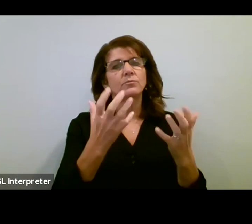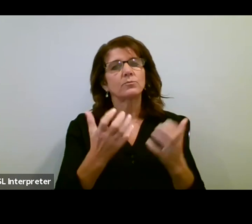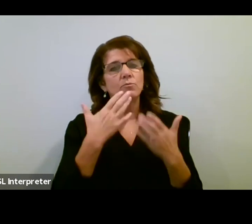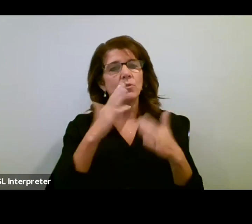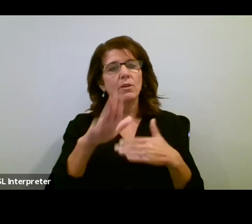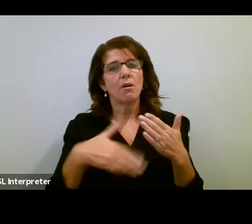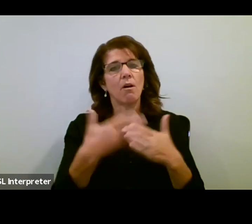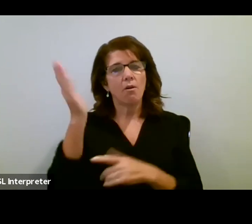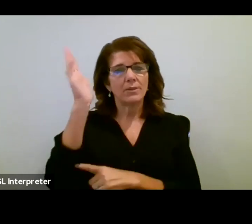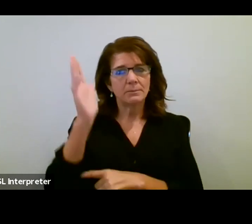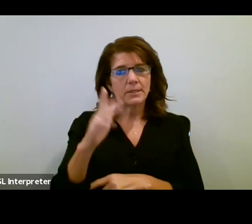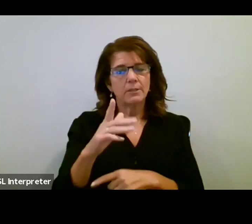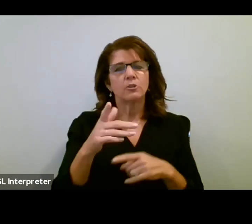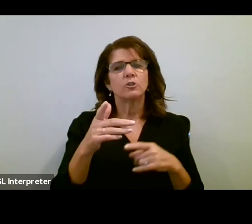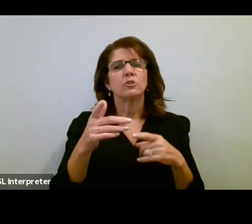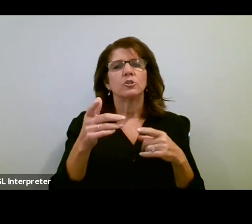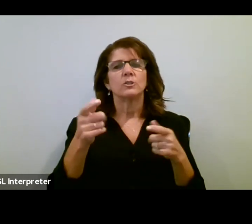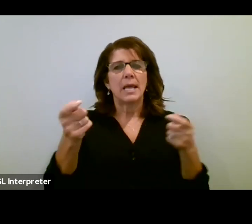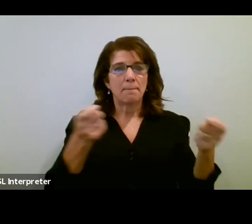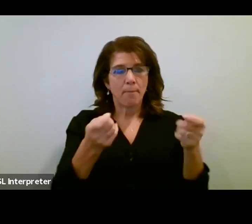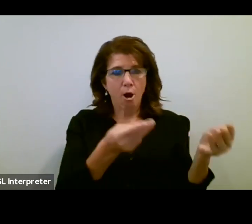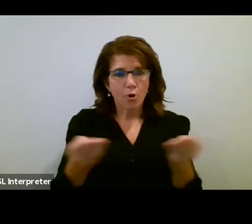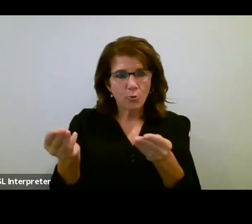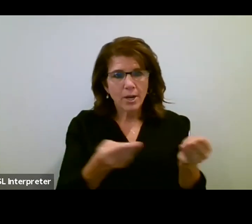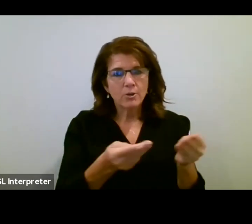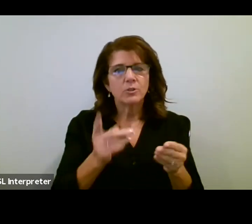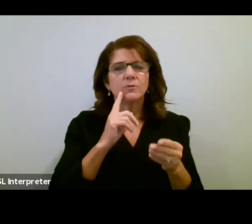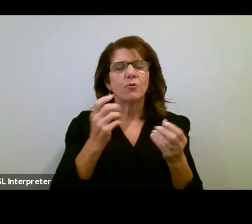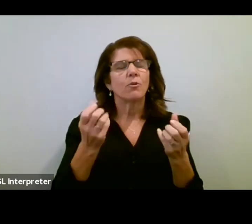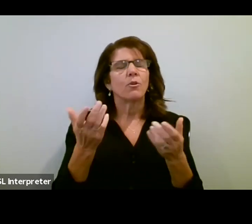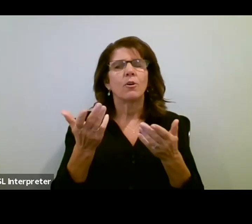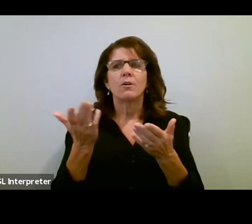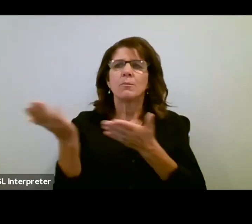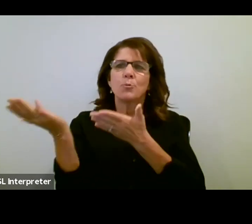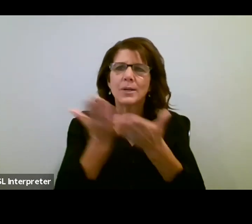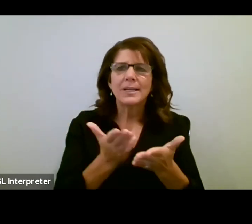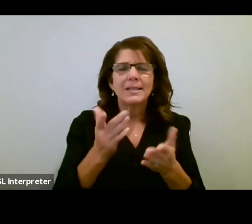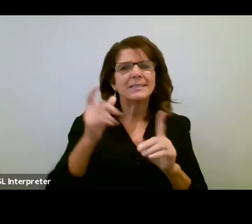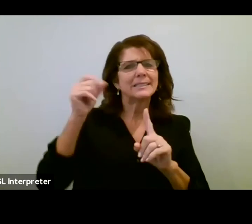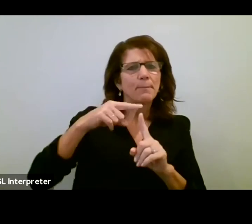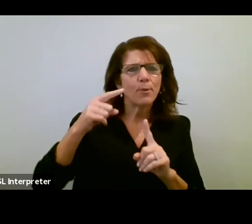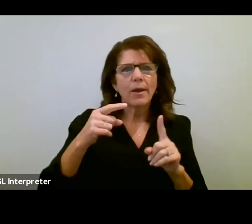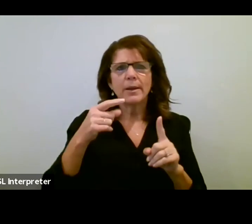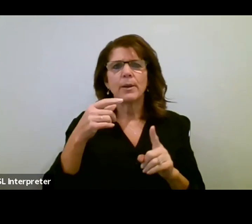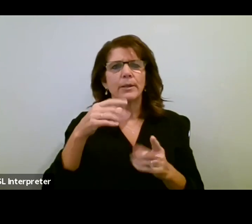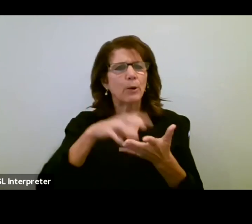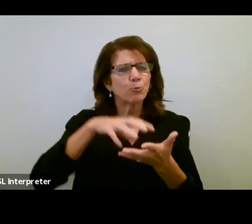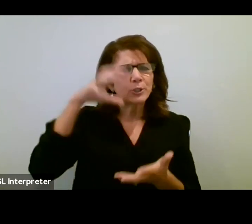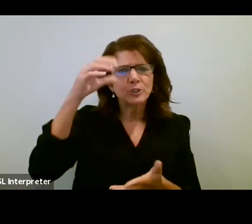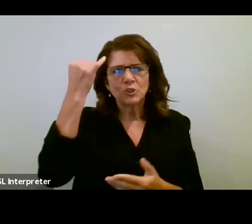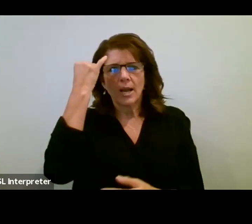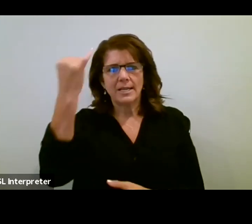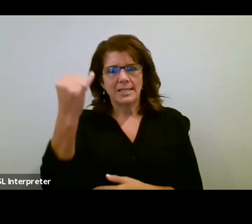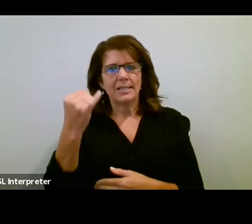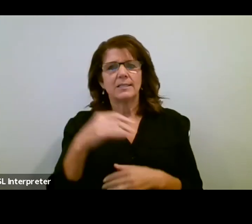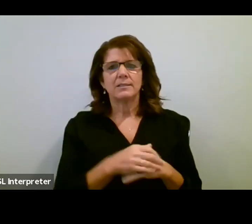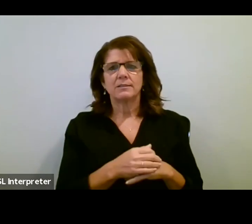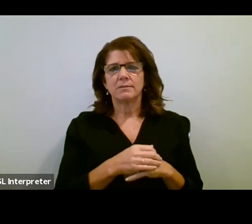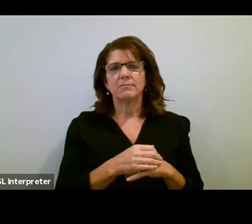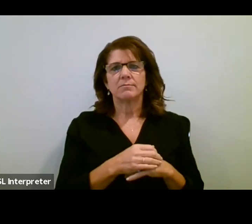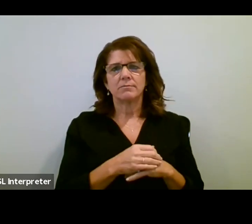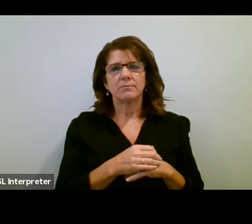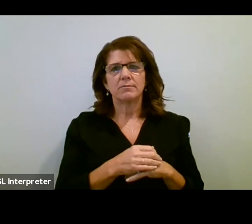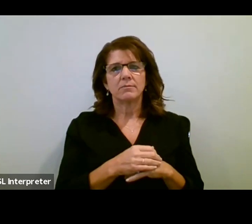the speakers and moderators for bringing so many stimulating and enriching ideas to this event. There's no